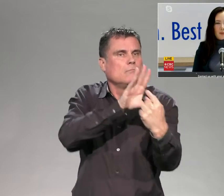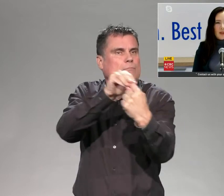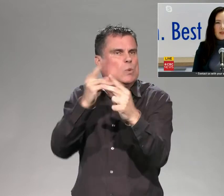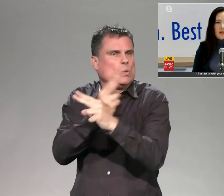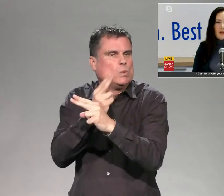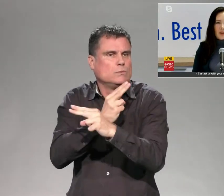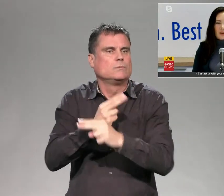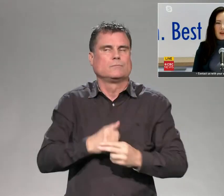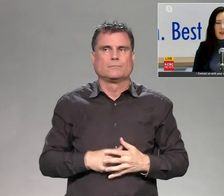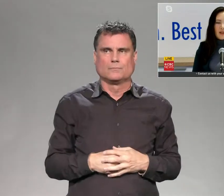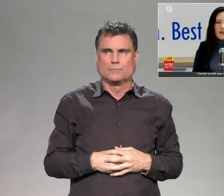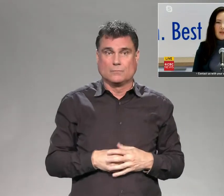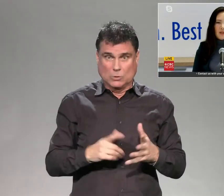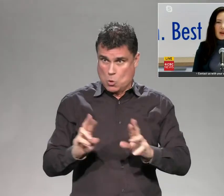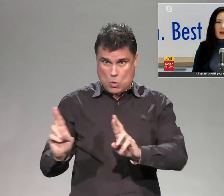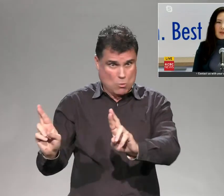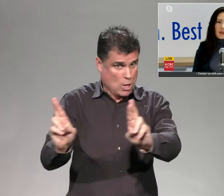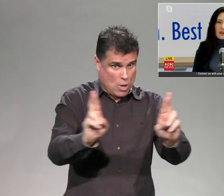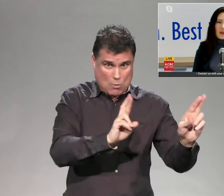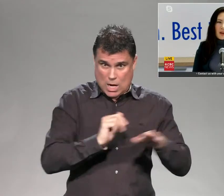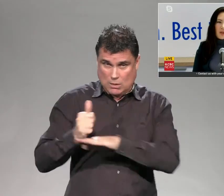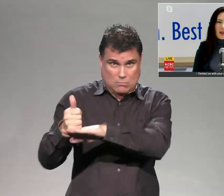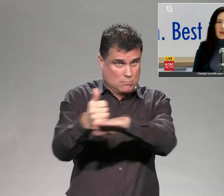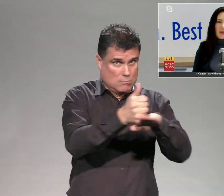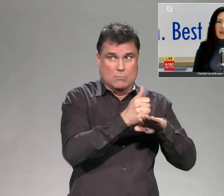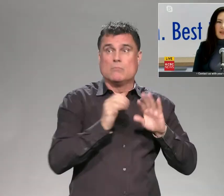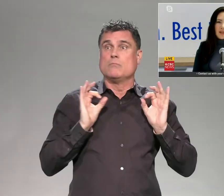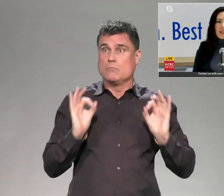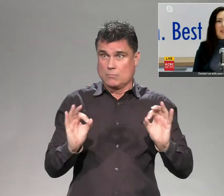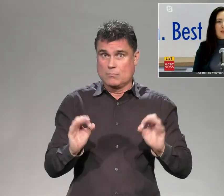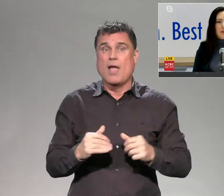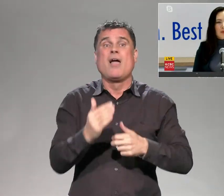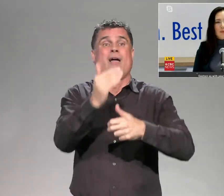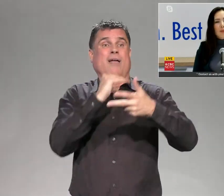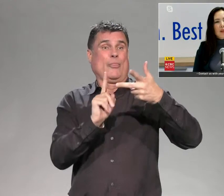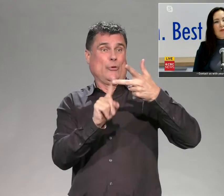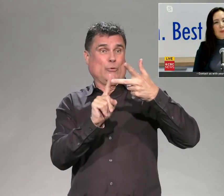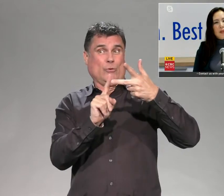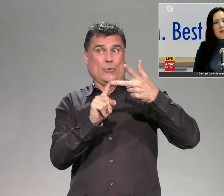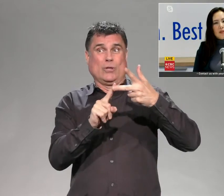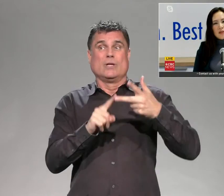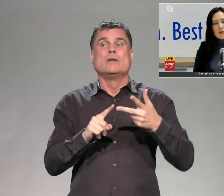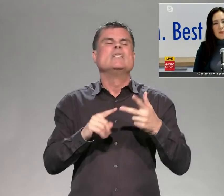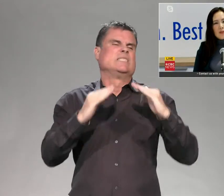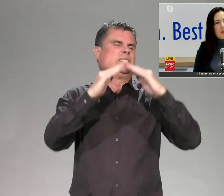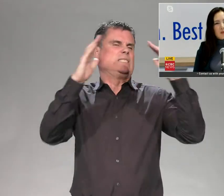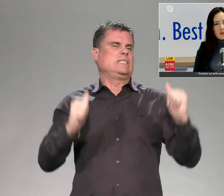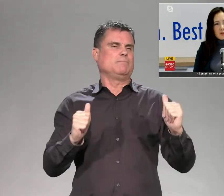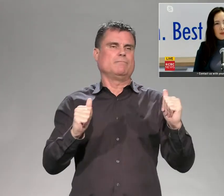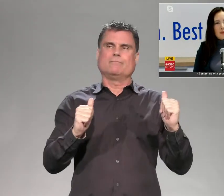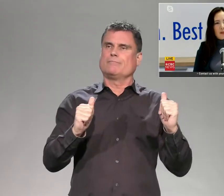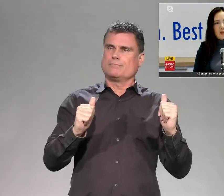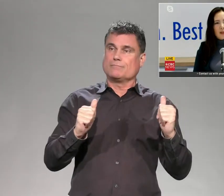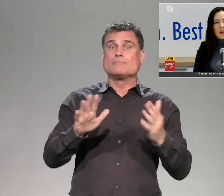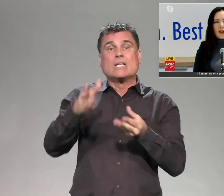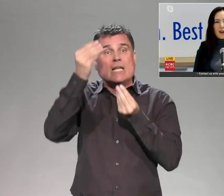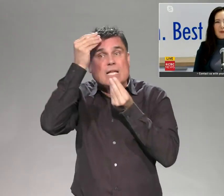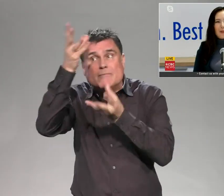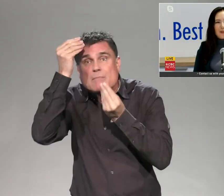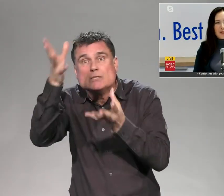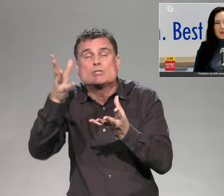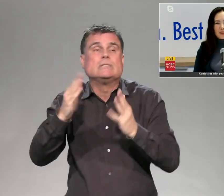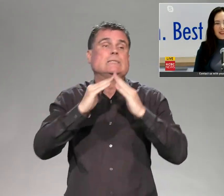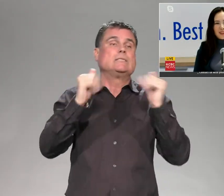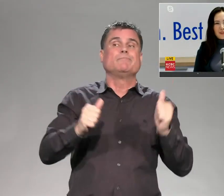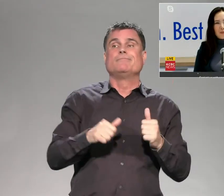plans in place is another area. And the third area I would say is systems. So information systems, digitally being ready. We